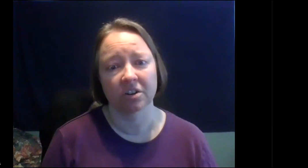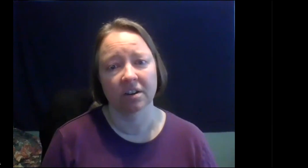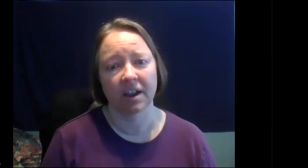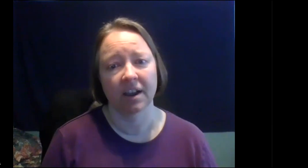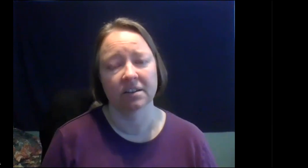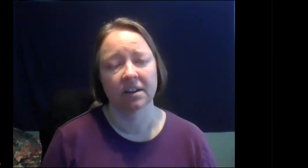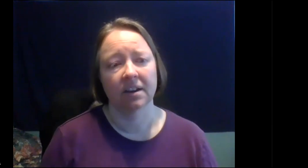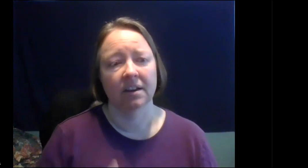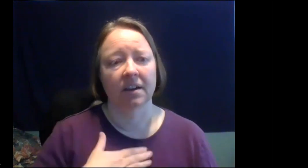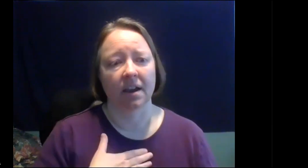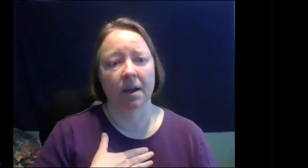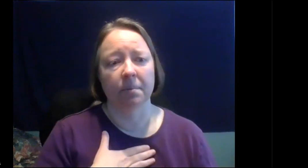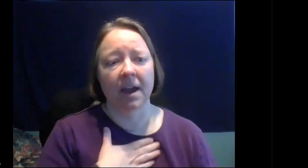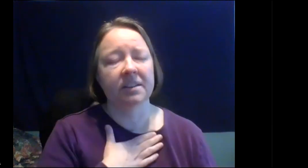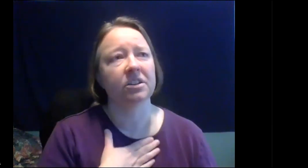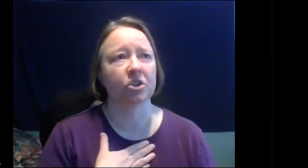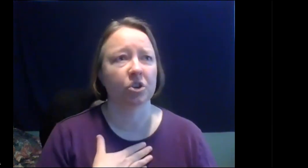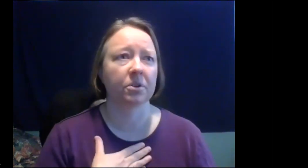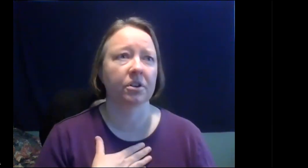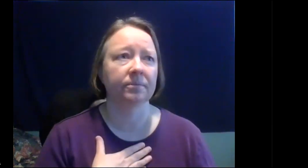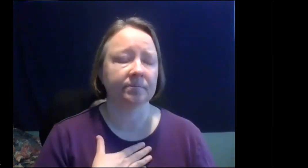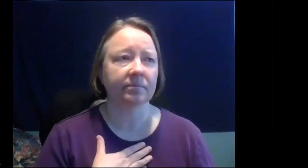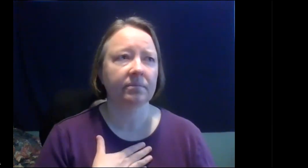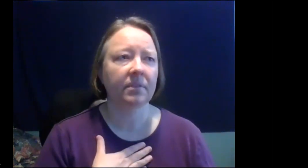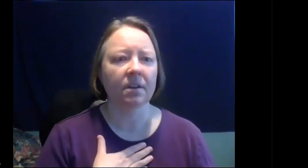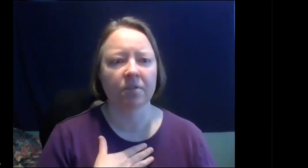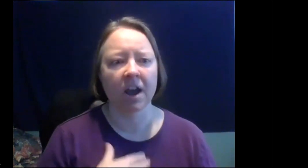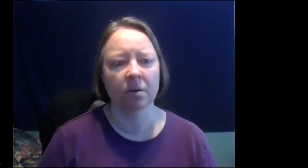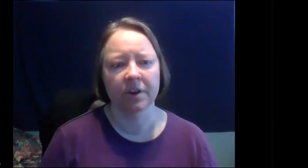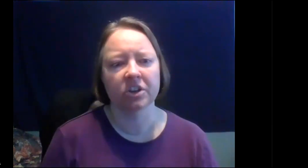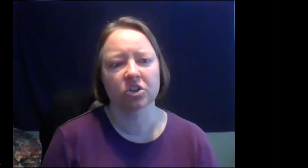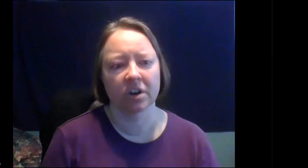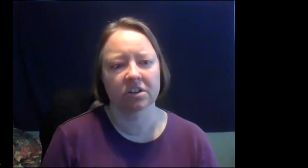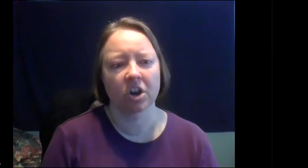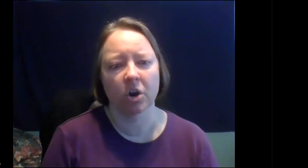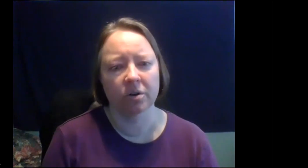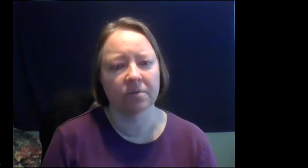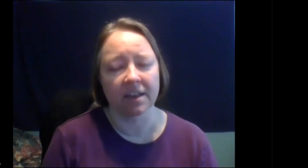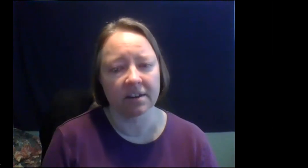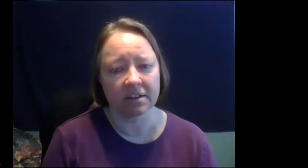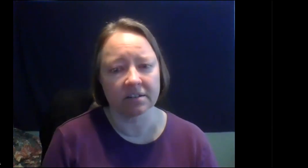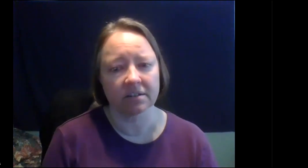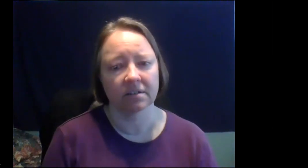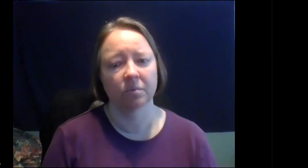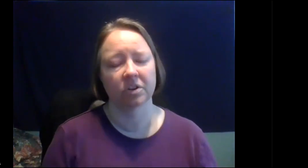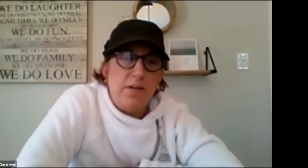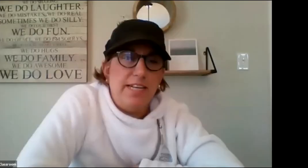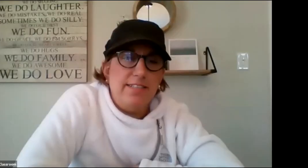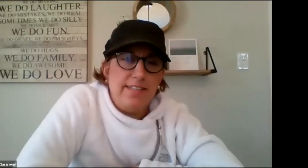other. And I, as an interpreter, follow a very strict code of ethics. That's what I was going to ask